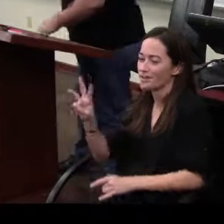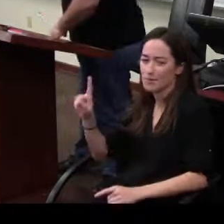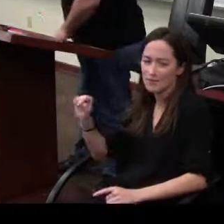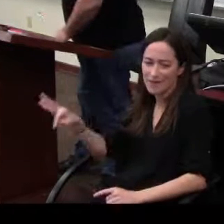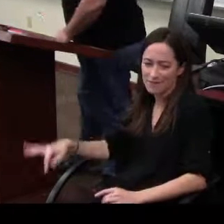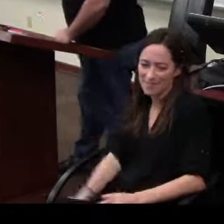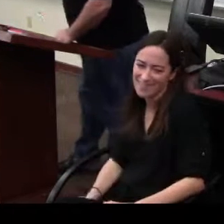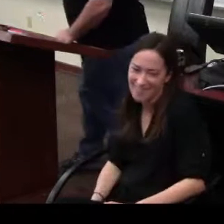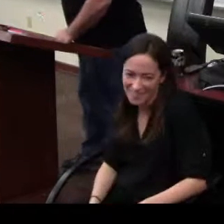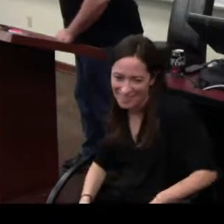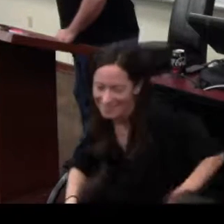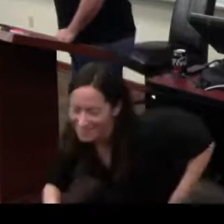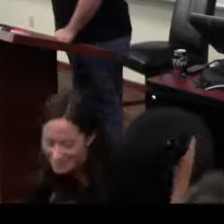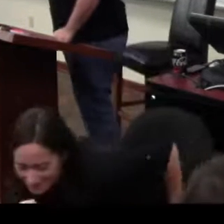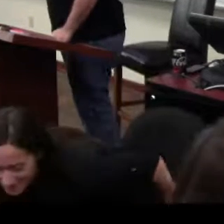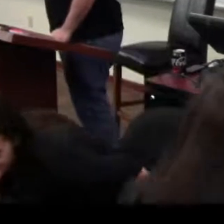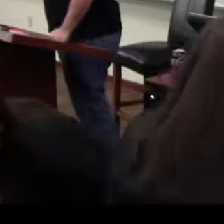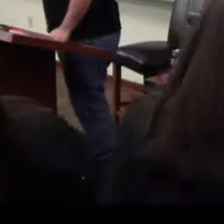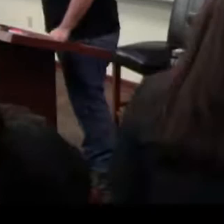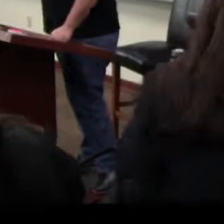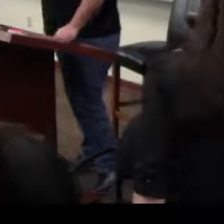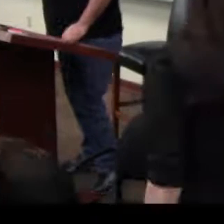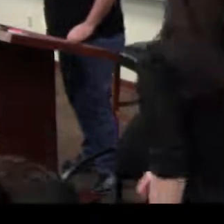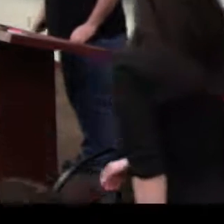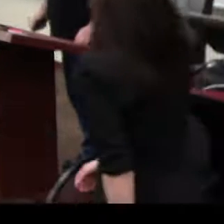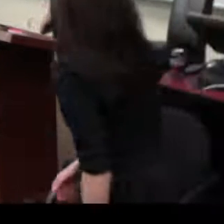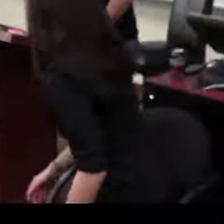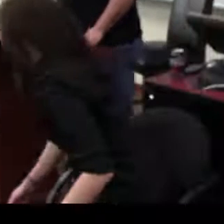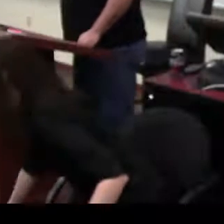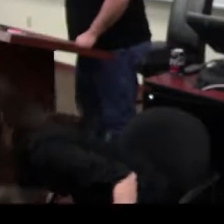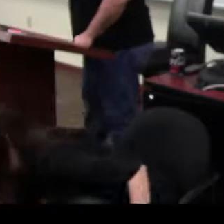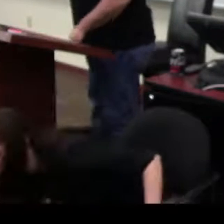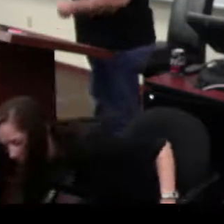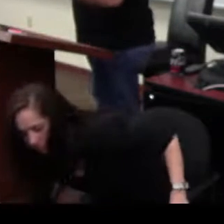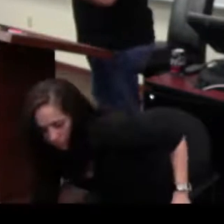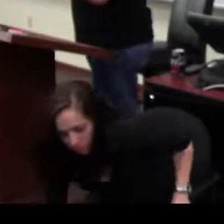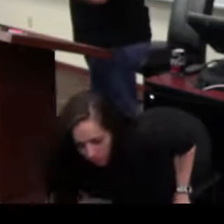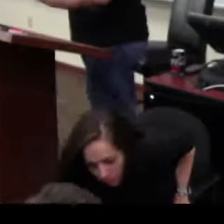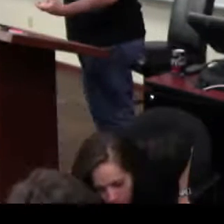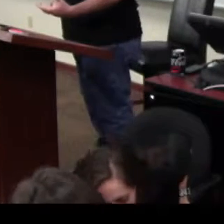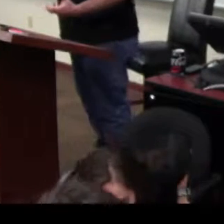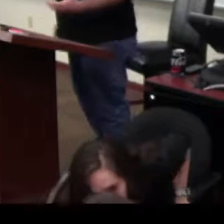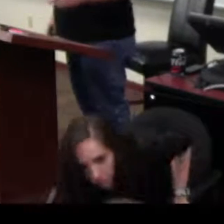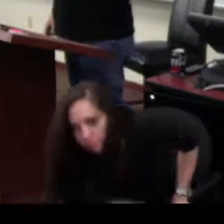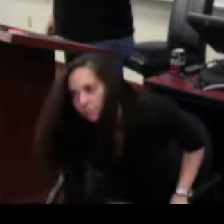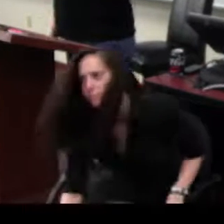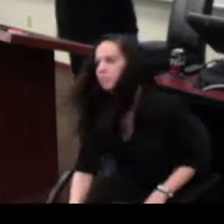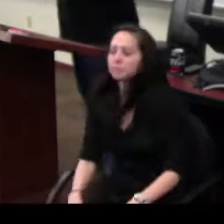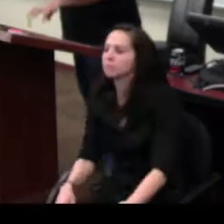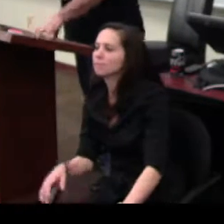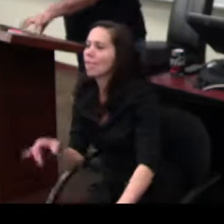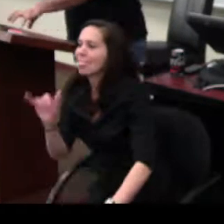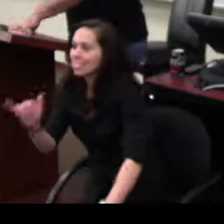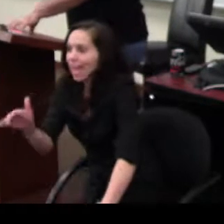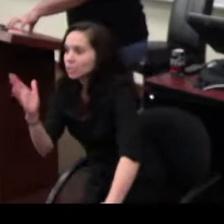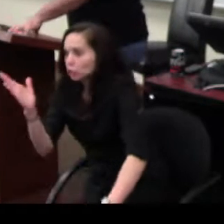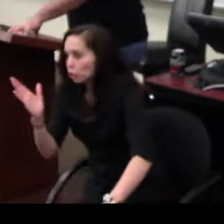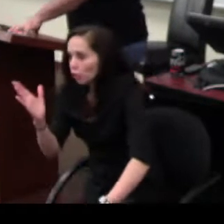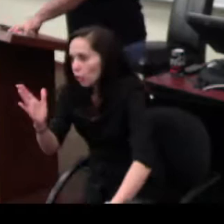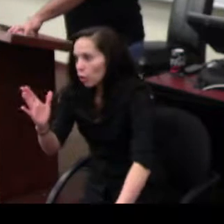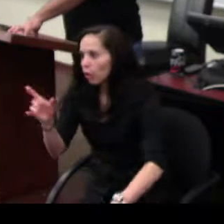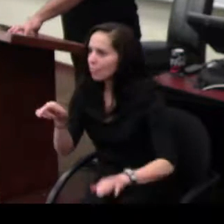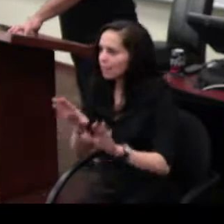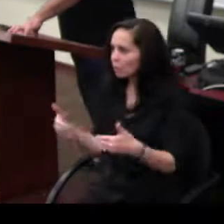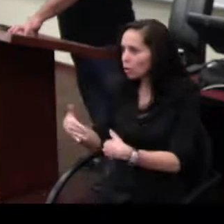This is pretty common. My guess is I can almost guarantee you that's server, because they tend to focus on